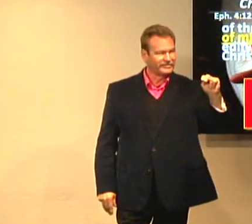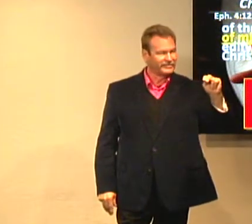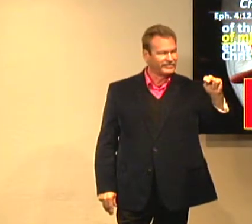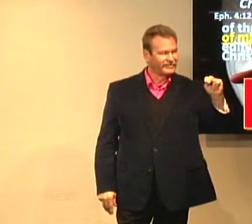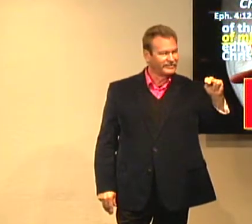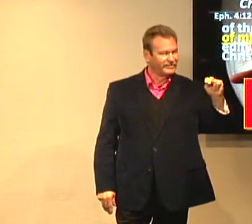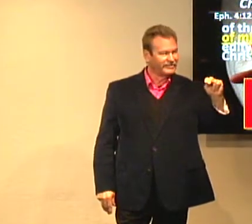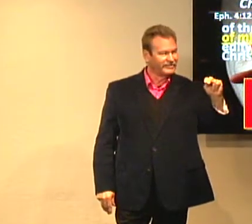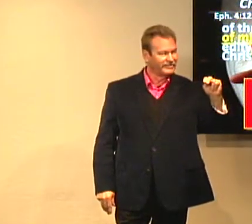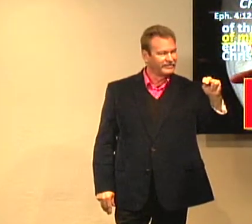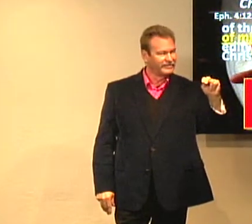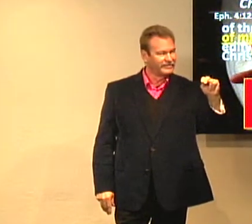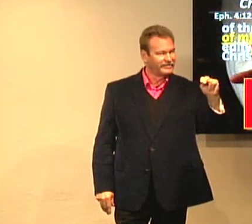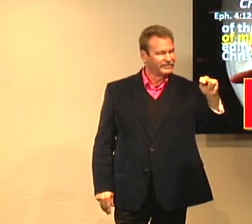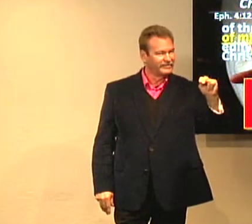is where we get the word deacon.